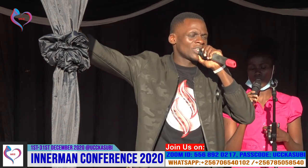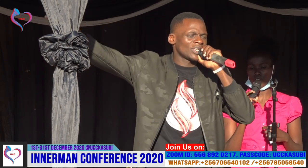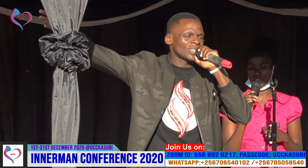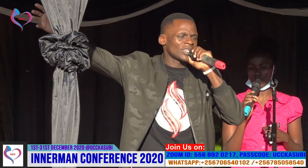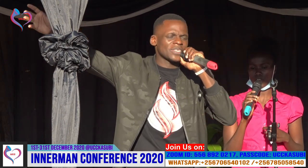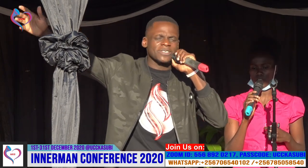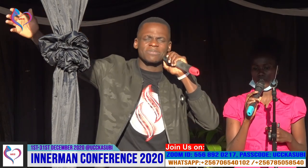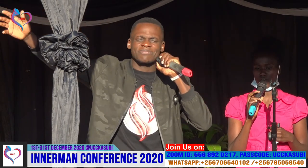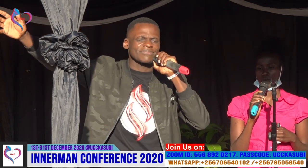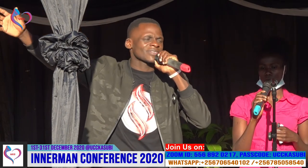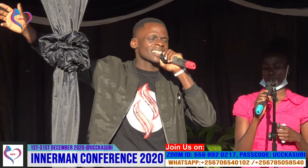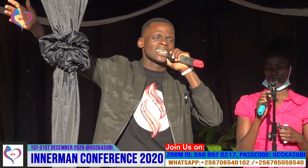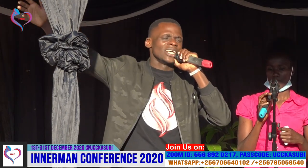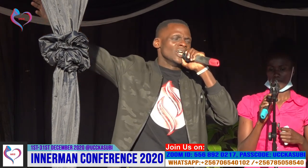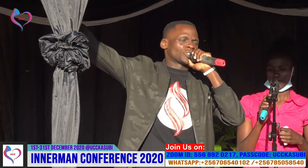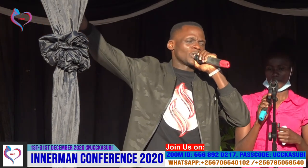zaburi